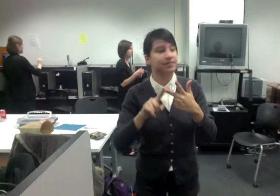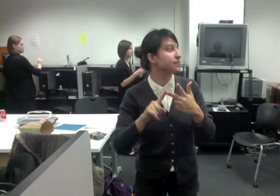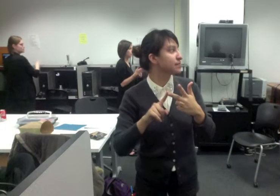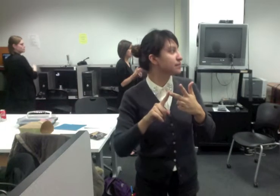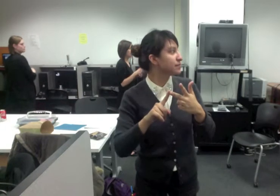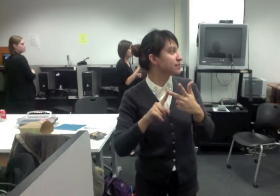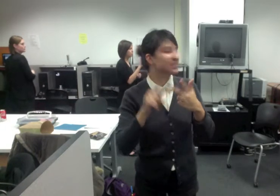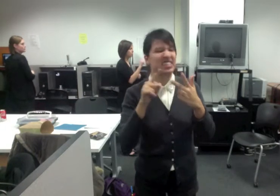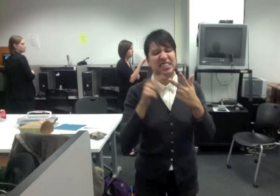anymore.